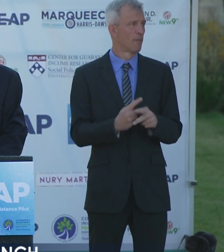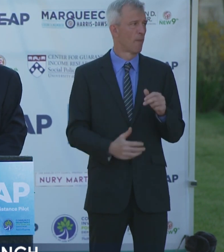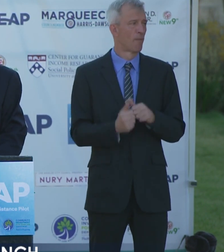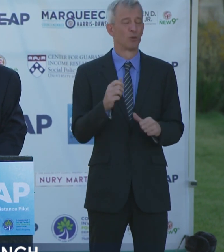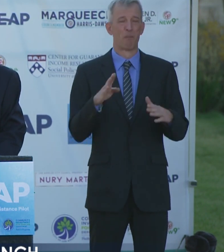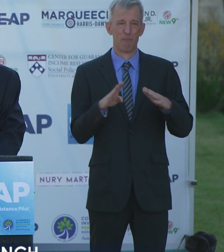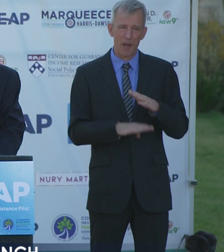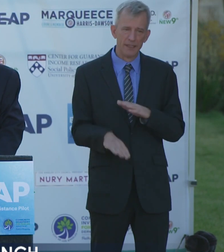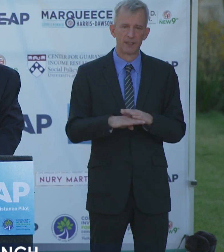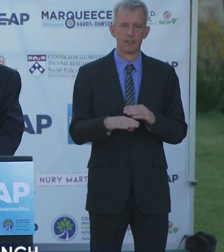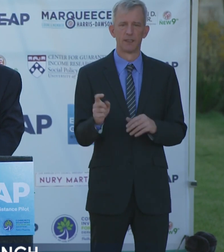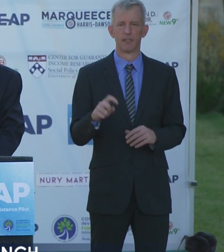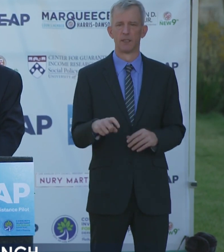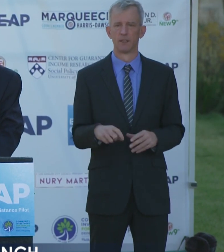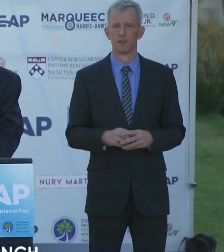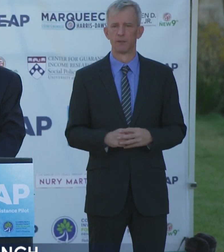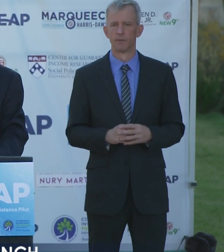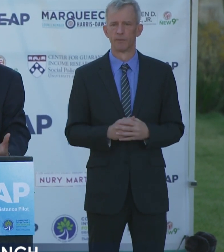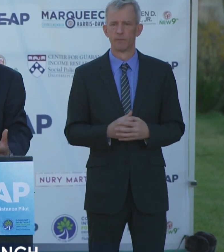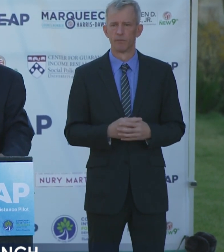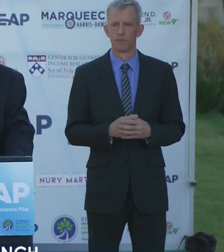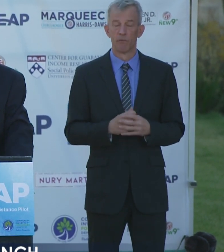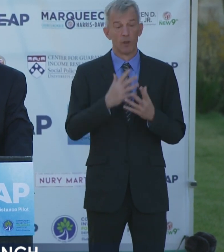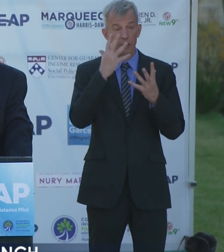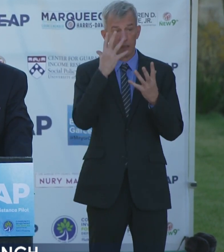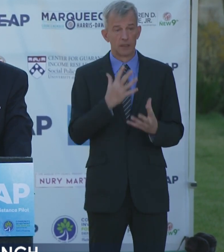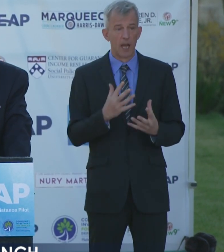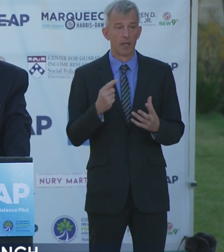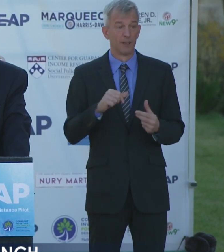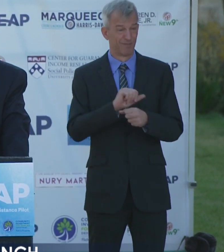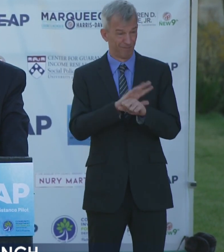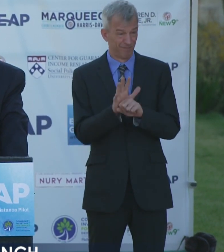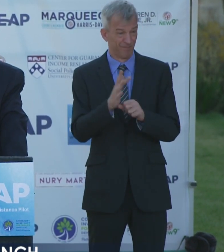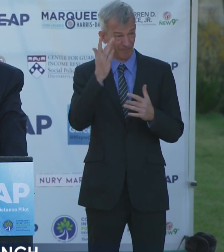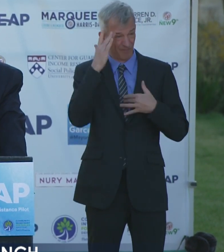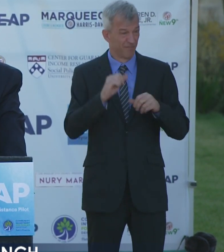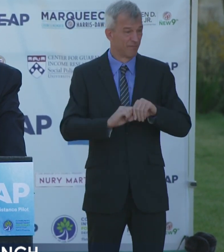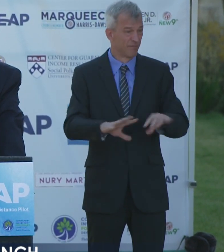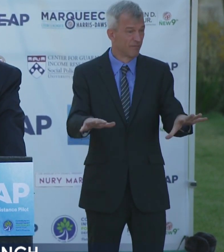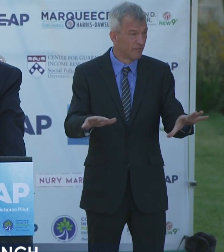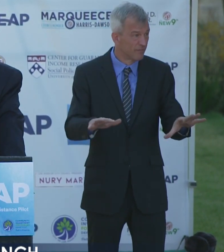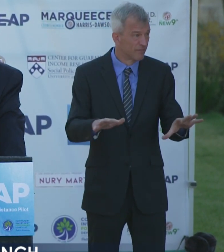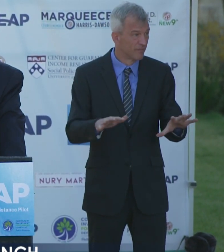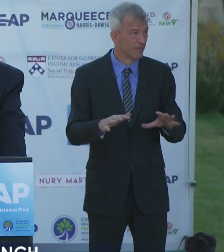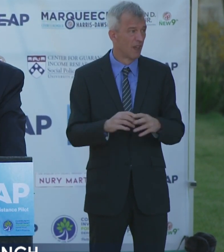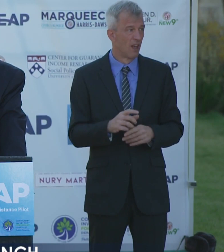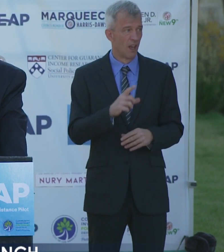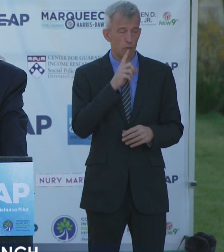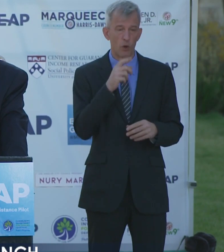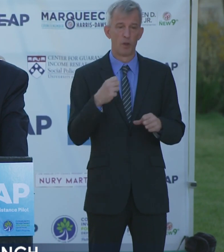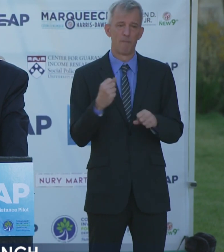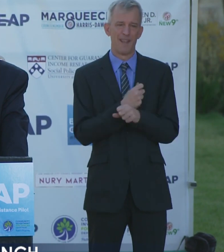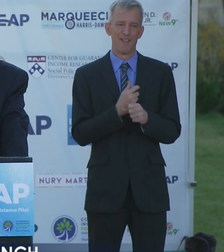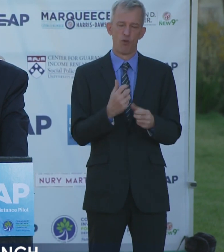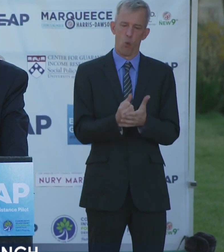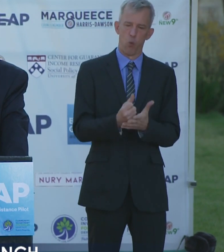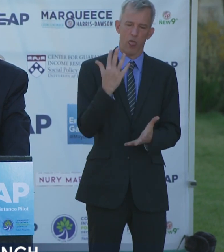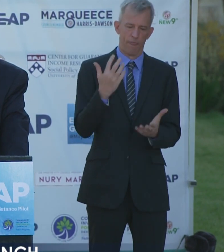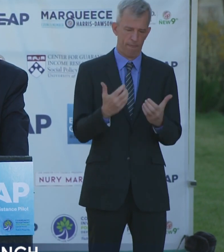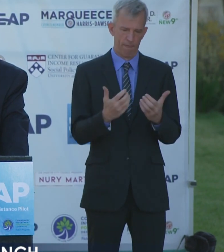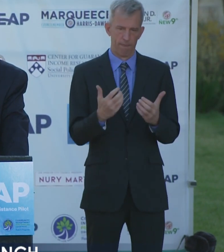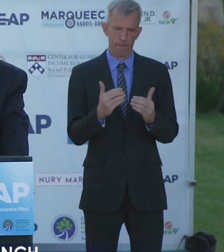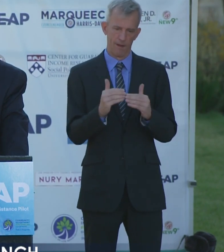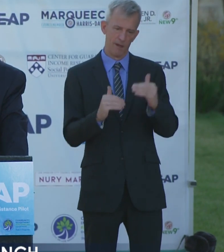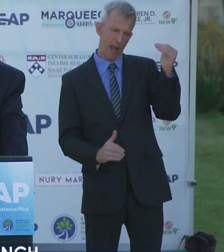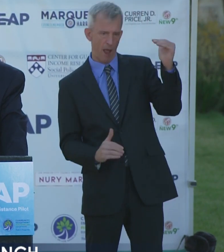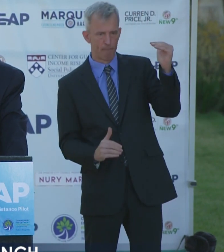necessities. Sadly, this pandemic has only exacerbated the racial wealth gap, and it's laid bare